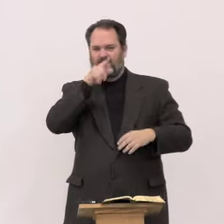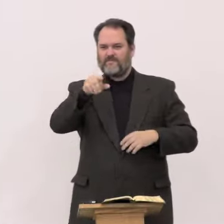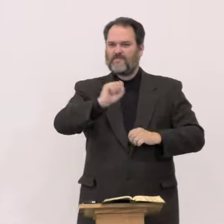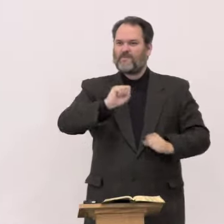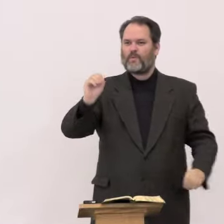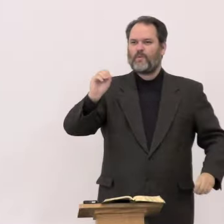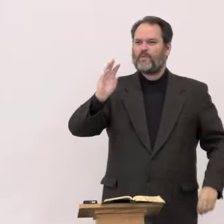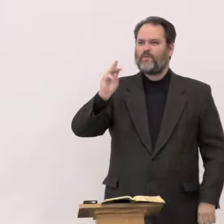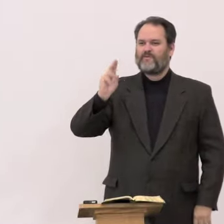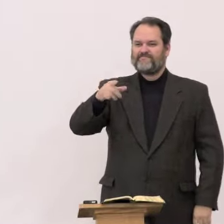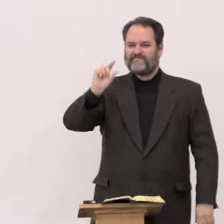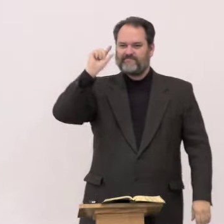it's